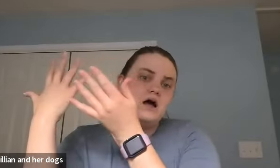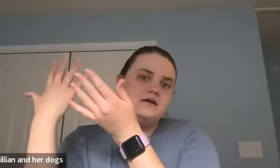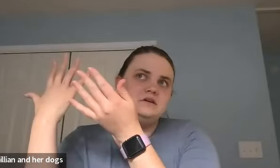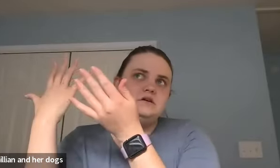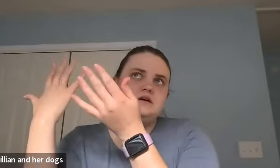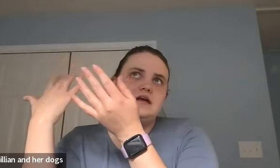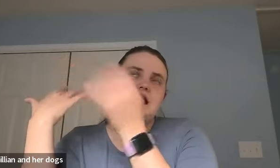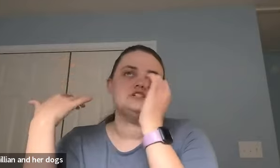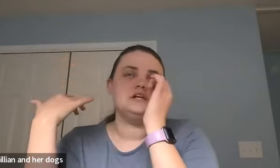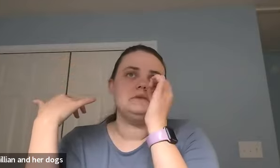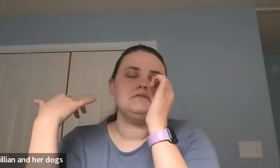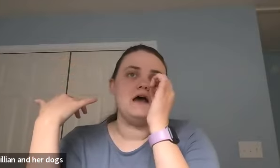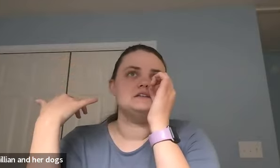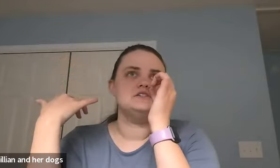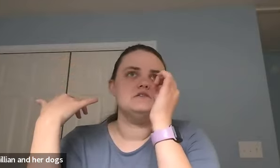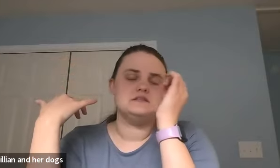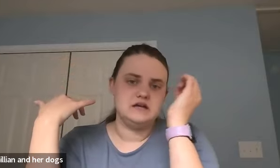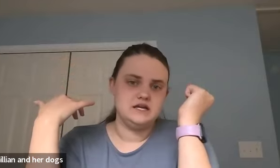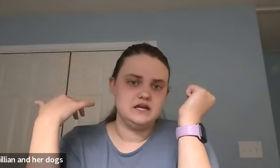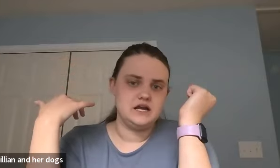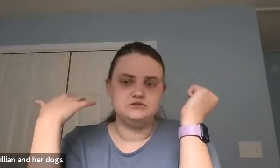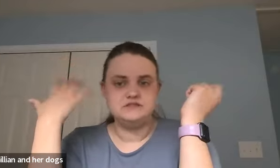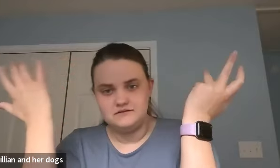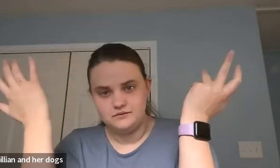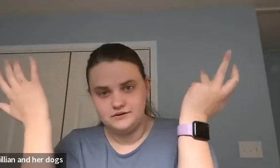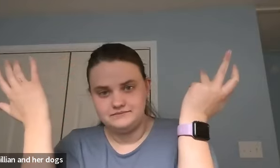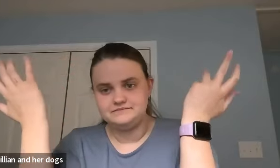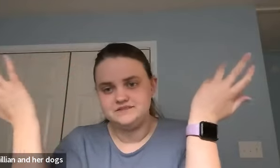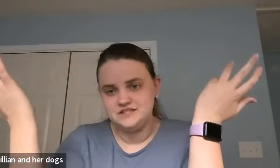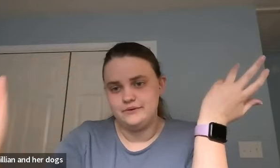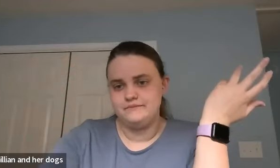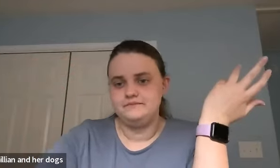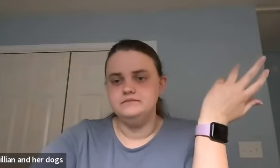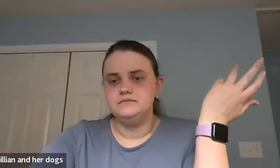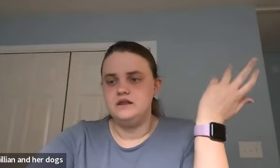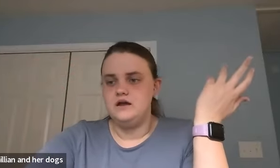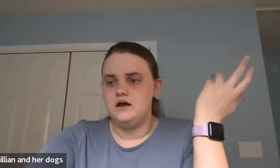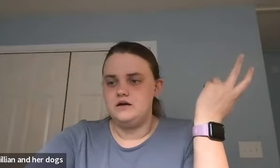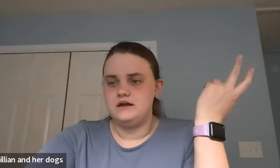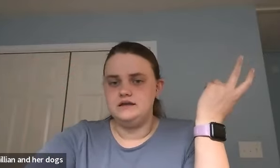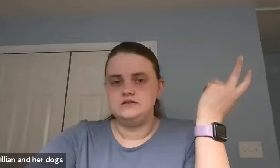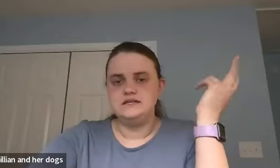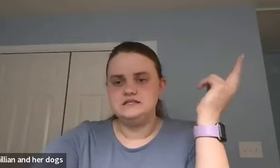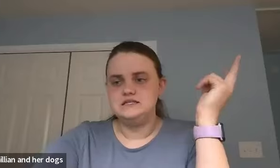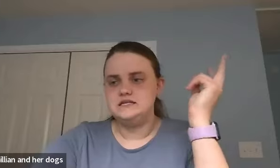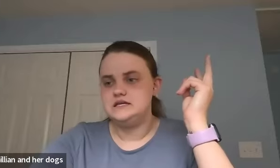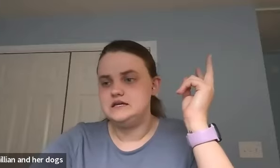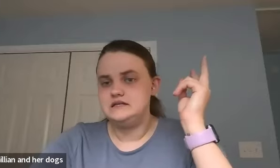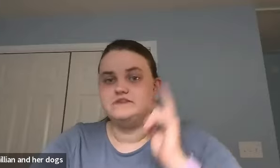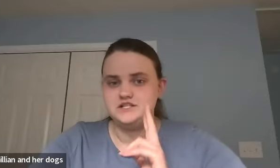lot. It actually can be faster than signing an actual sign for it. So, all right, here, let's see